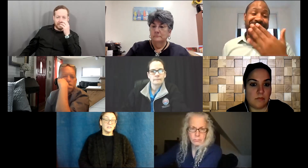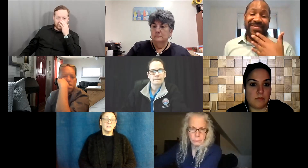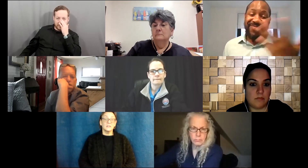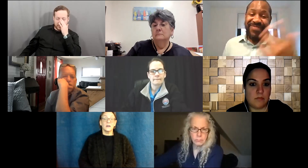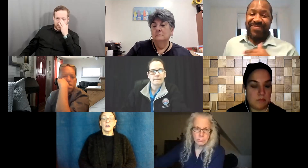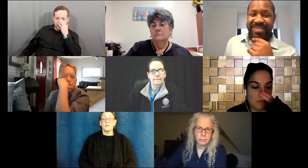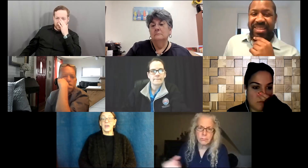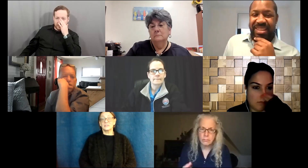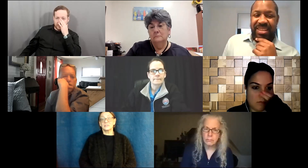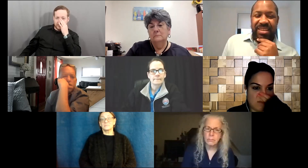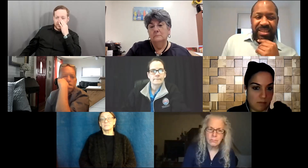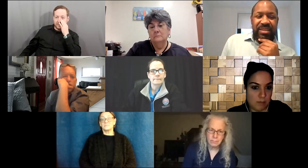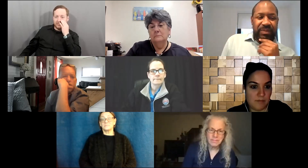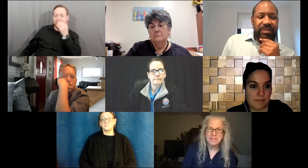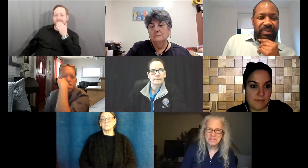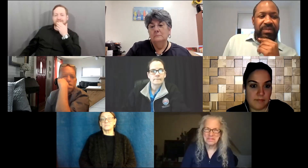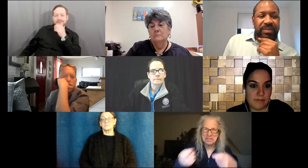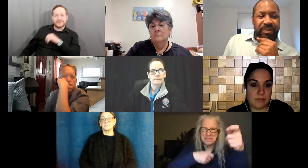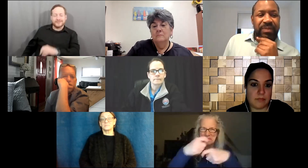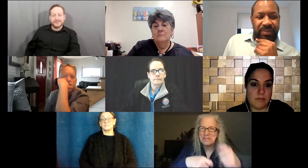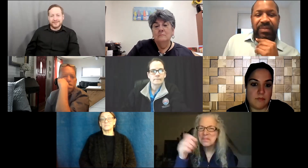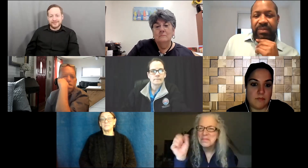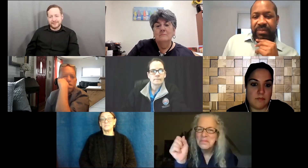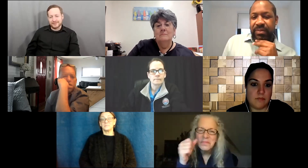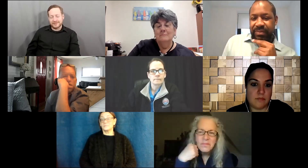sites. Thanks.